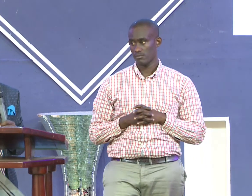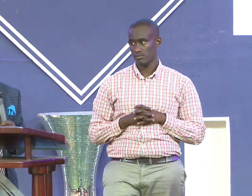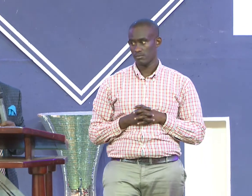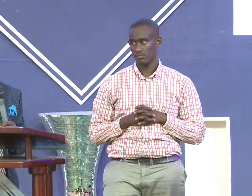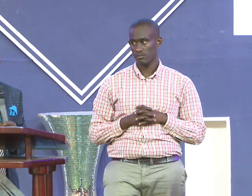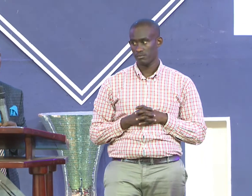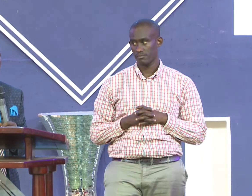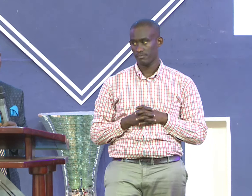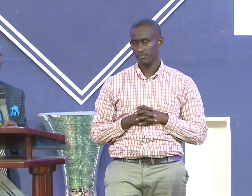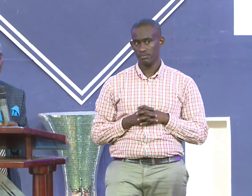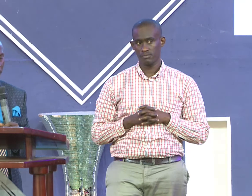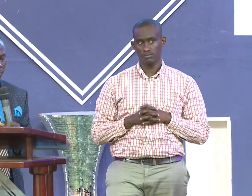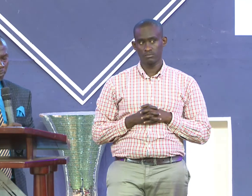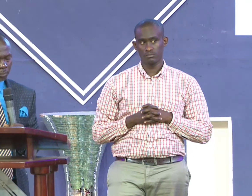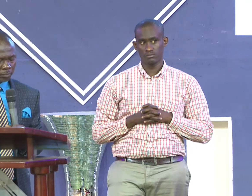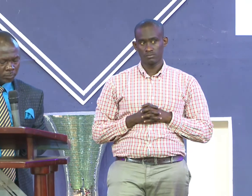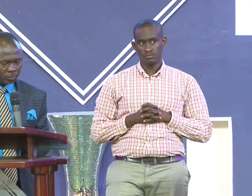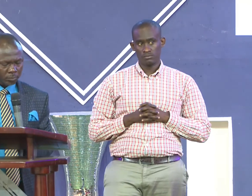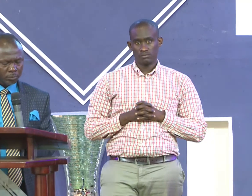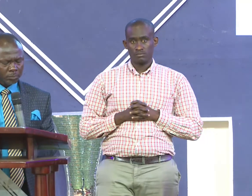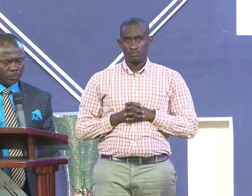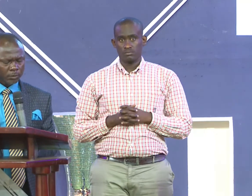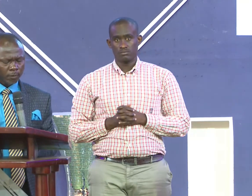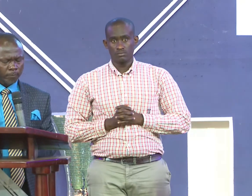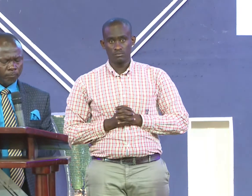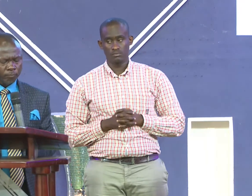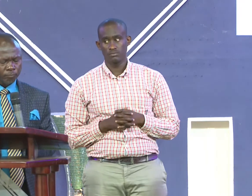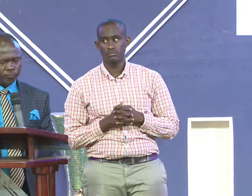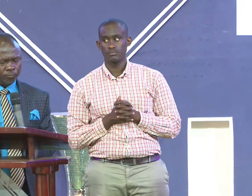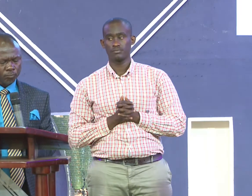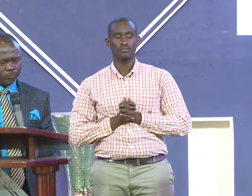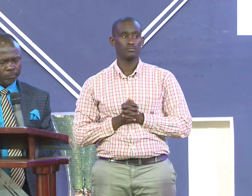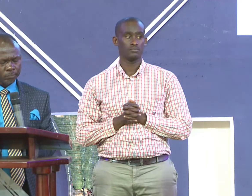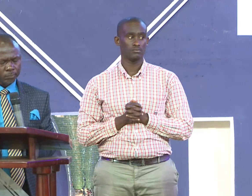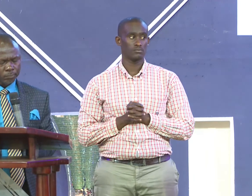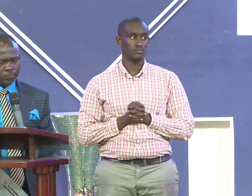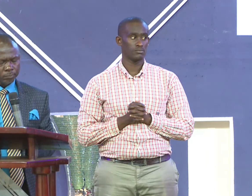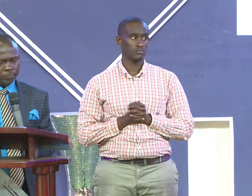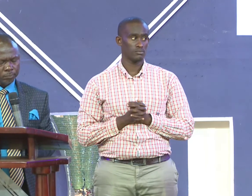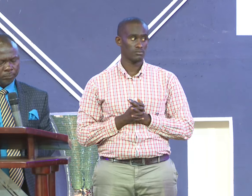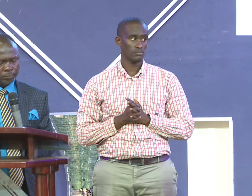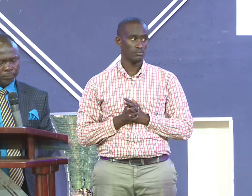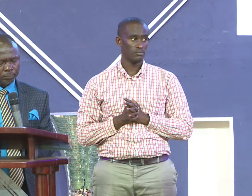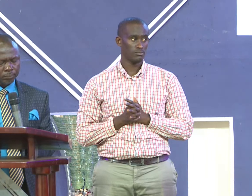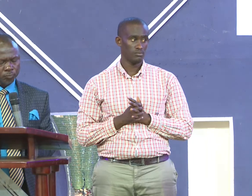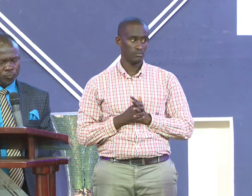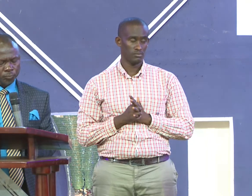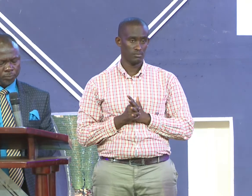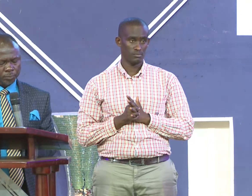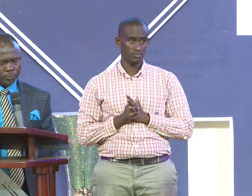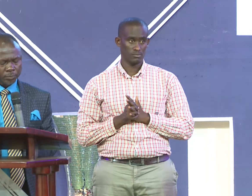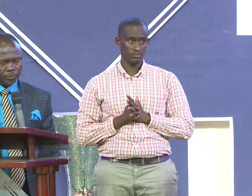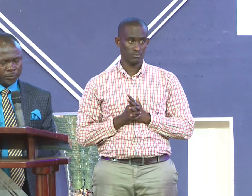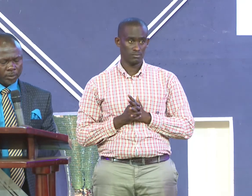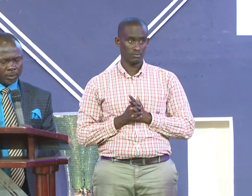a heart of flesh. And I will put my spirit within you, and cause you to walk in my statutes, and you shall keep my